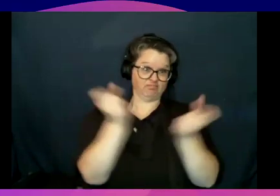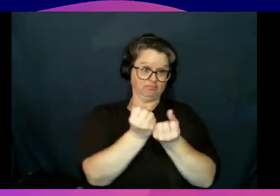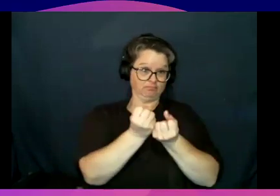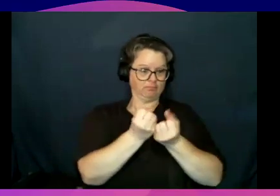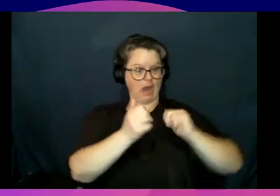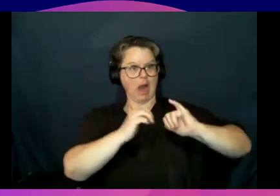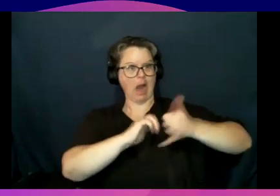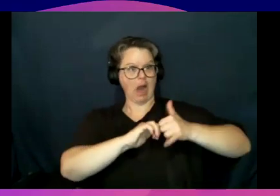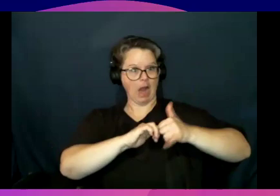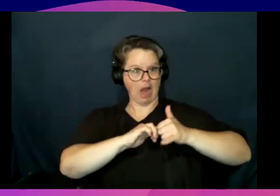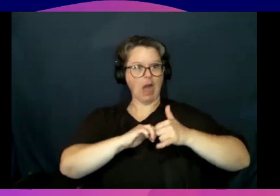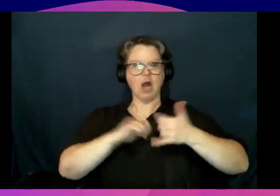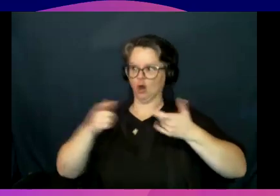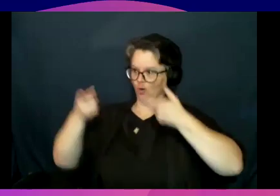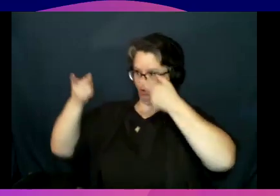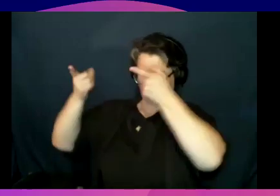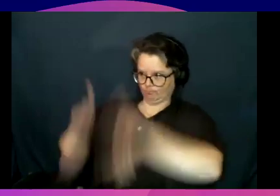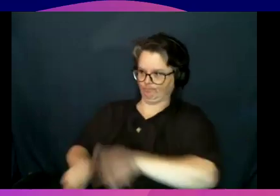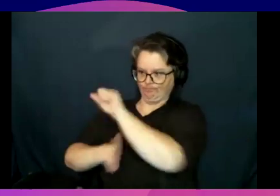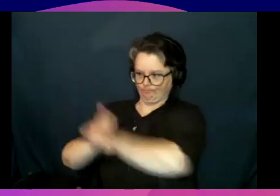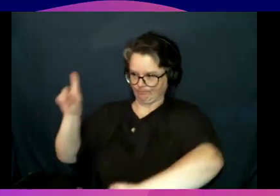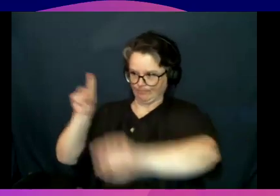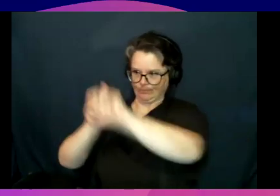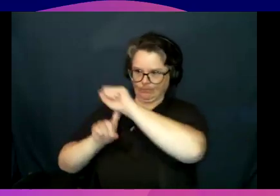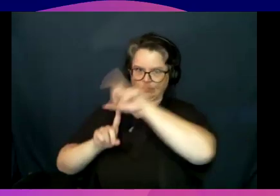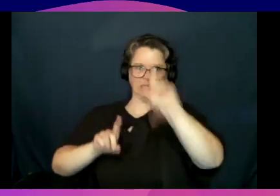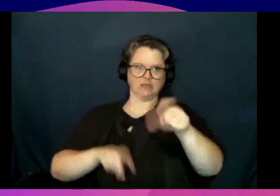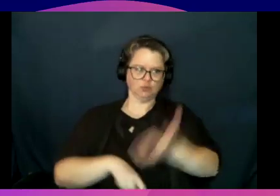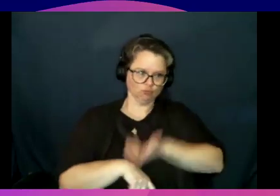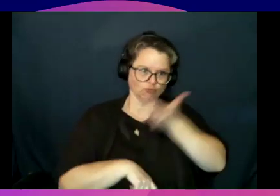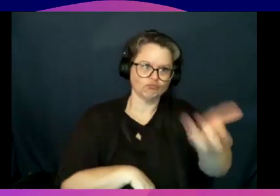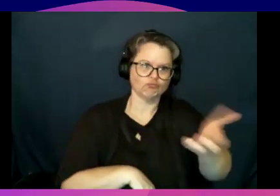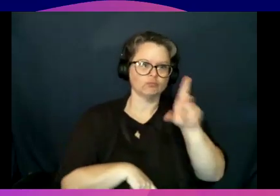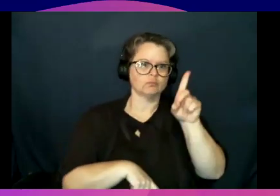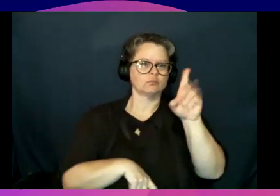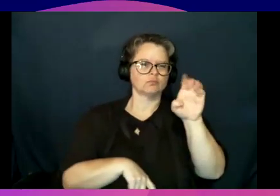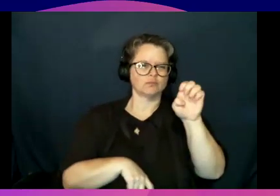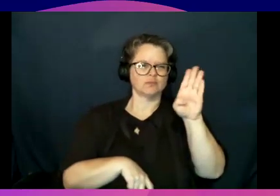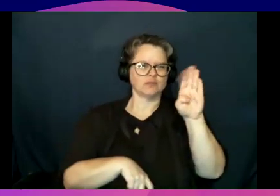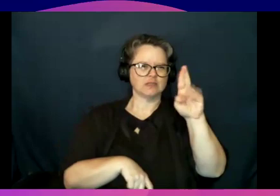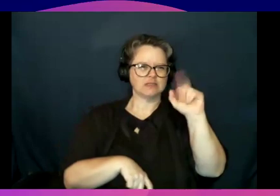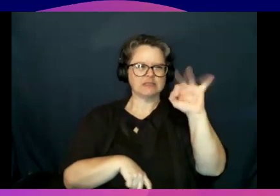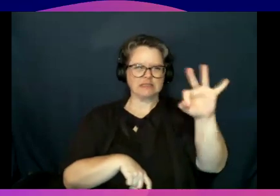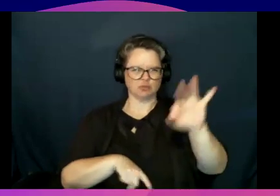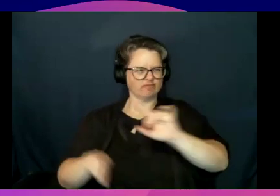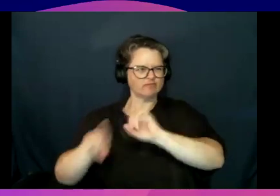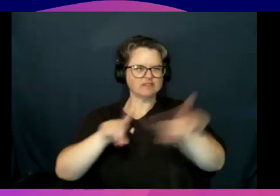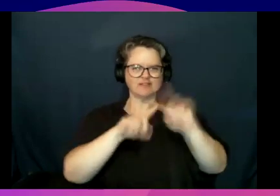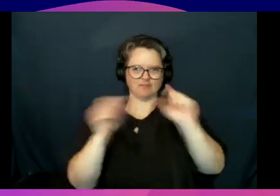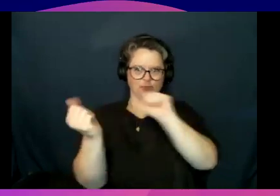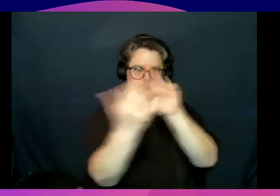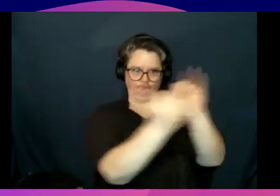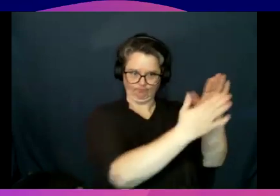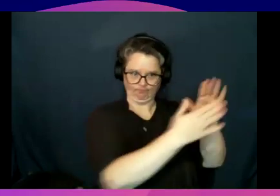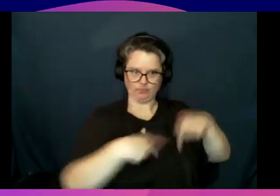health first aid, and that's one of the ones that they talk about. So these are all tools that organizations can interact with